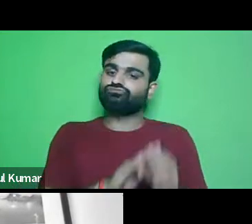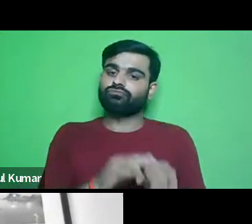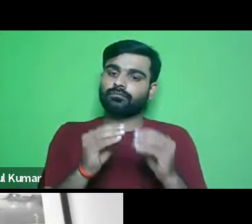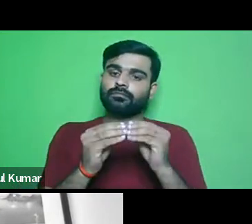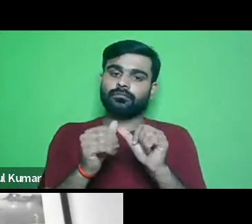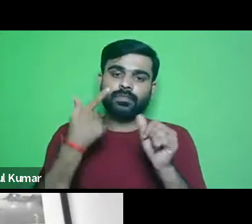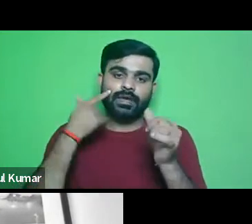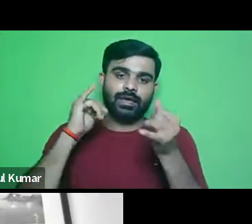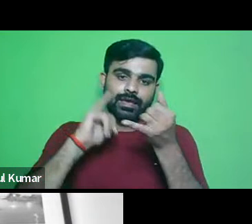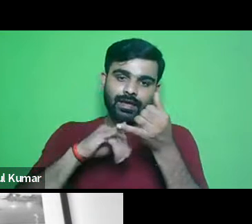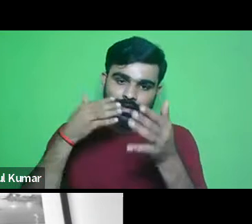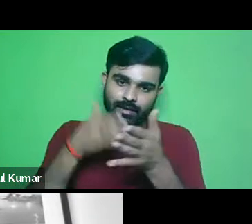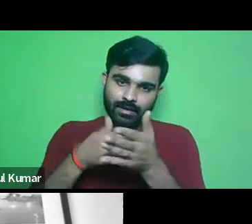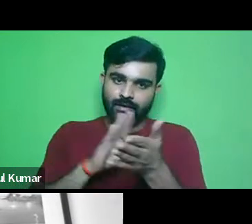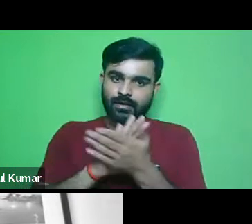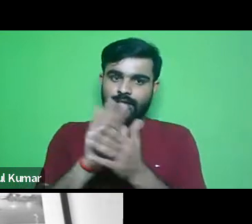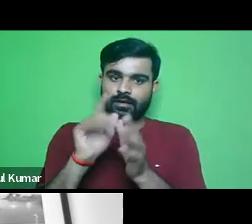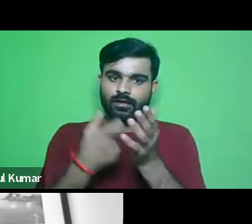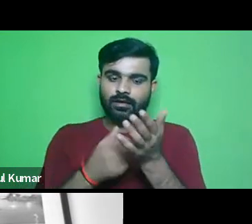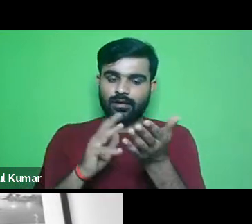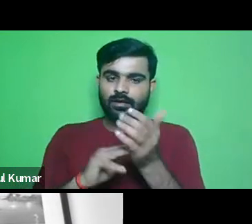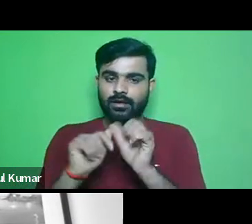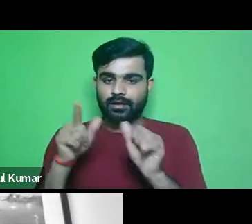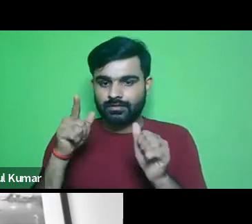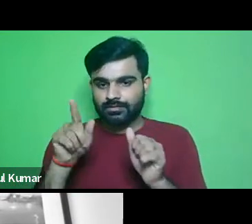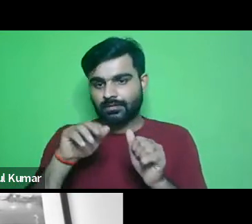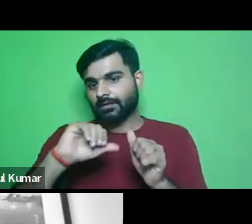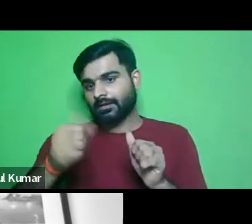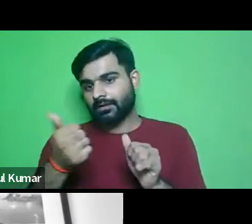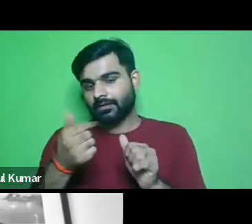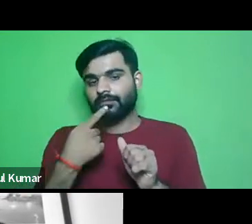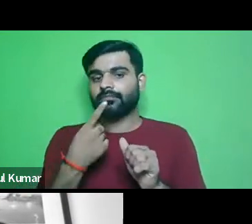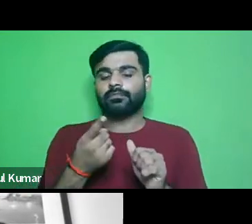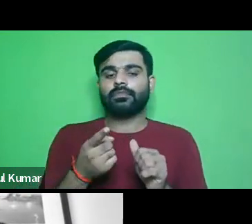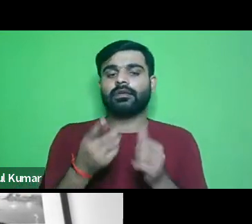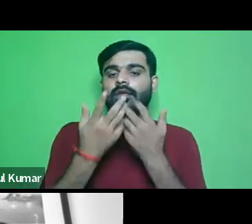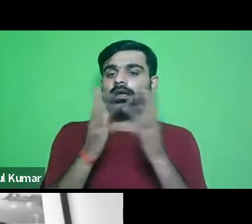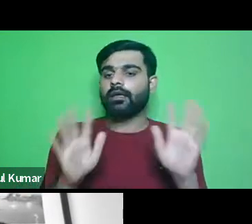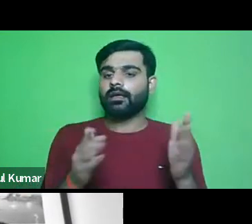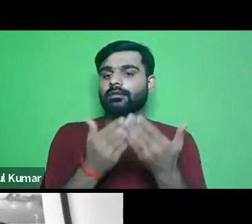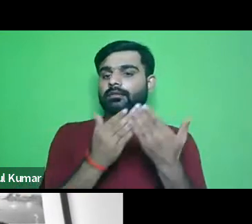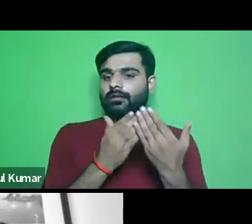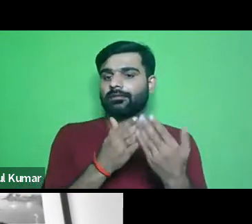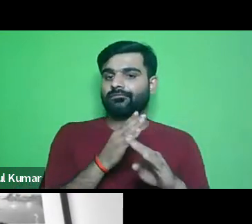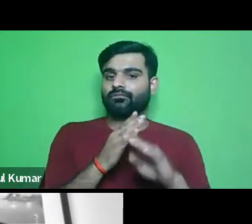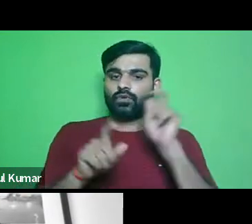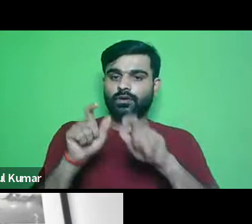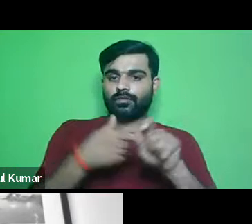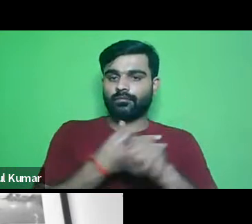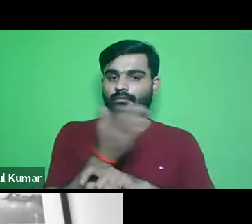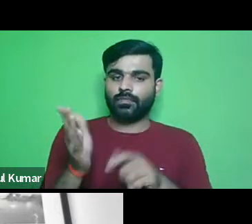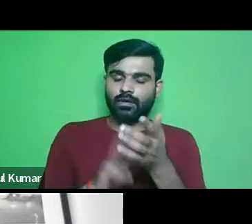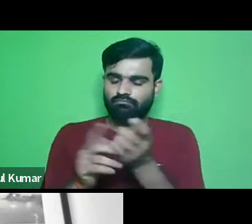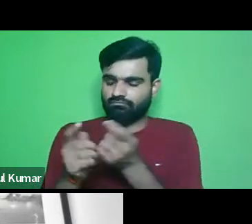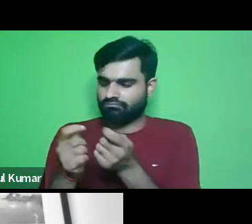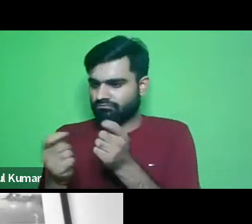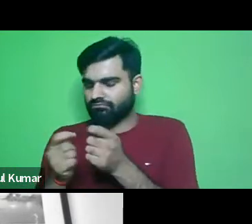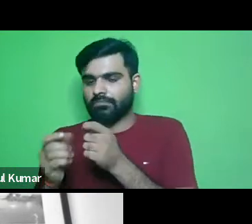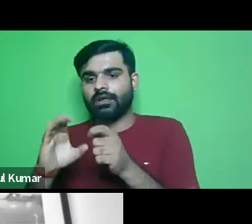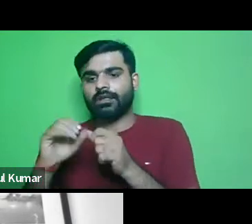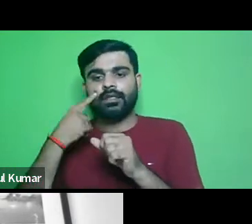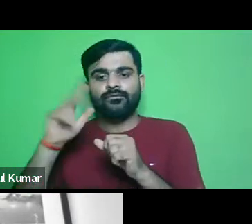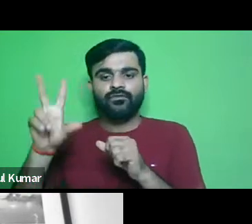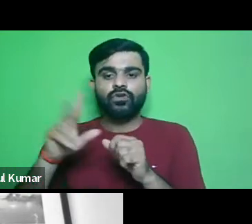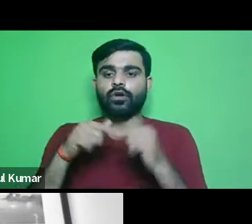bias? And Harsha has another question, which is, are there any safeguards to protect citizens against monitoring and surveillance by